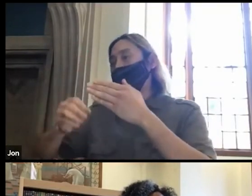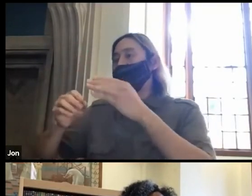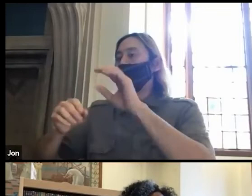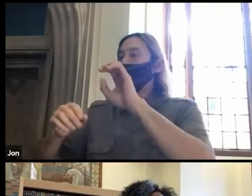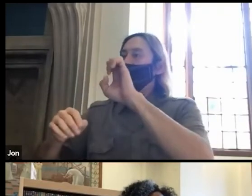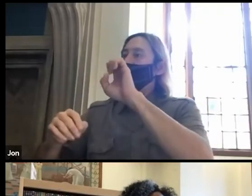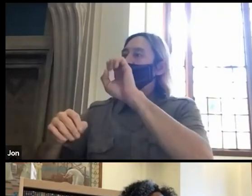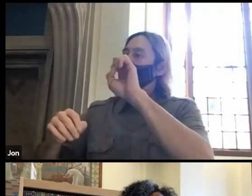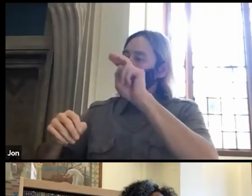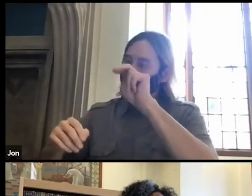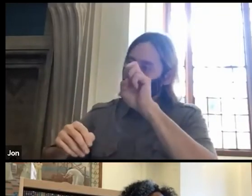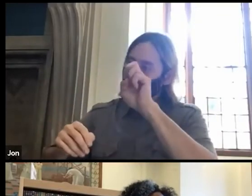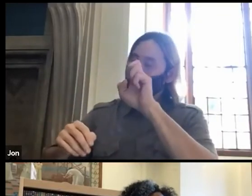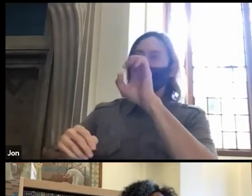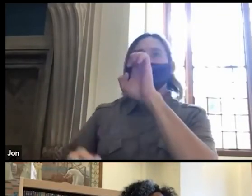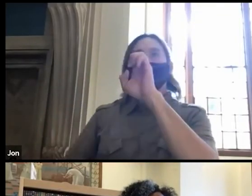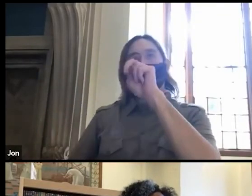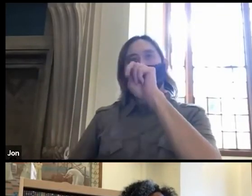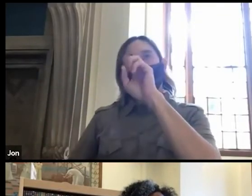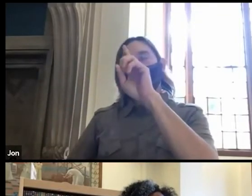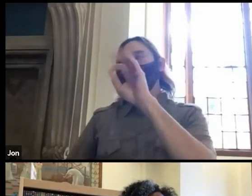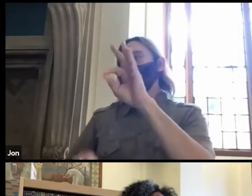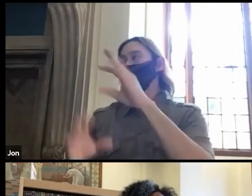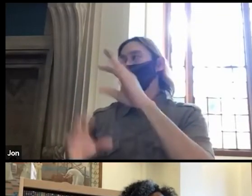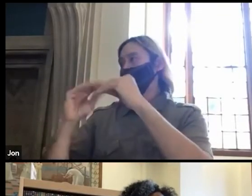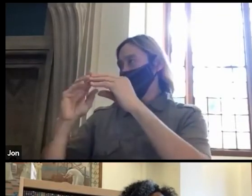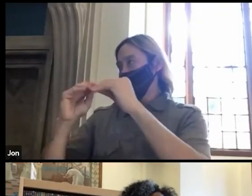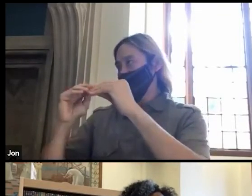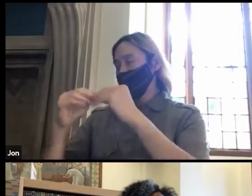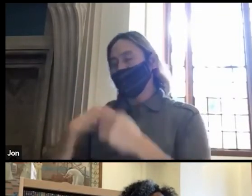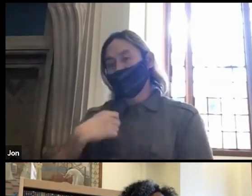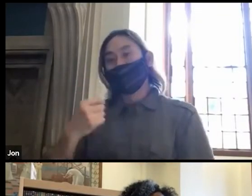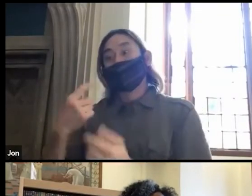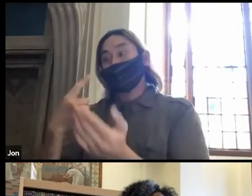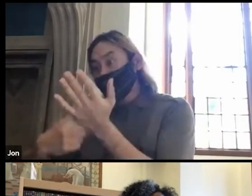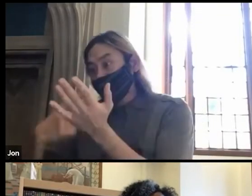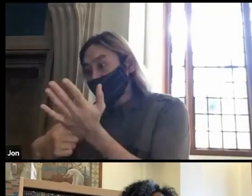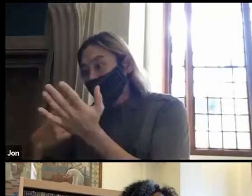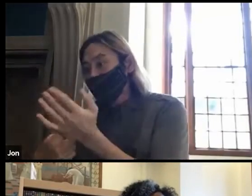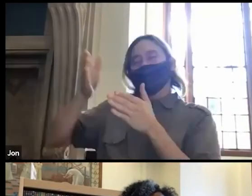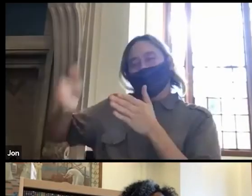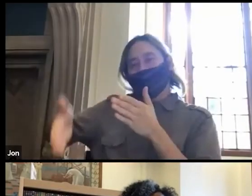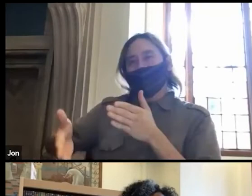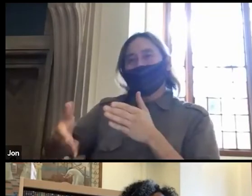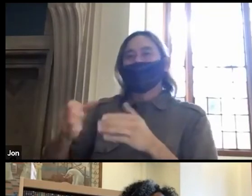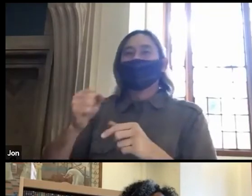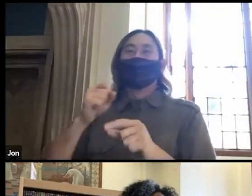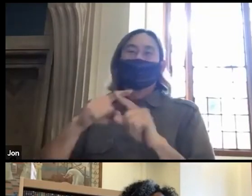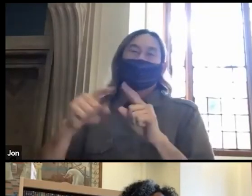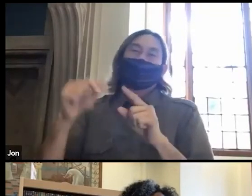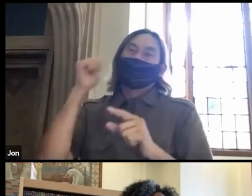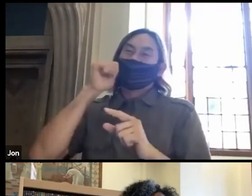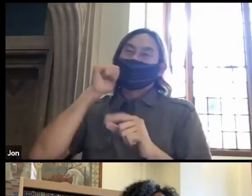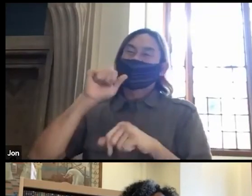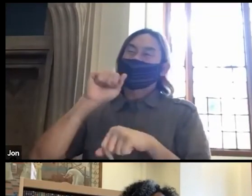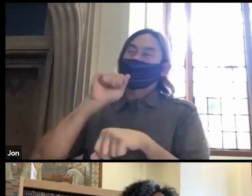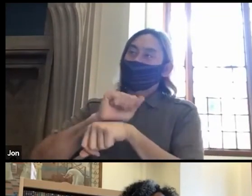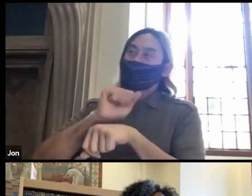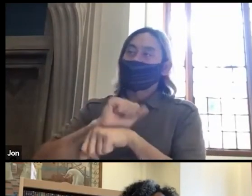Because the priority is to make sure that we have that communication access. And after our meetings,